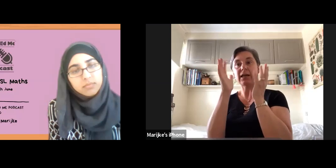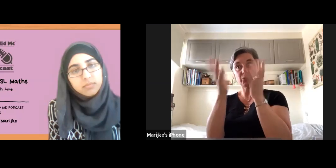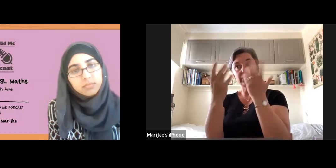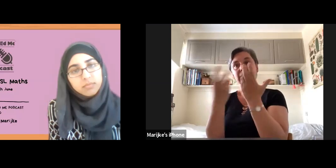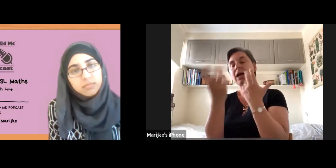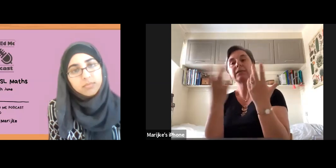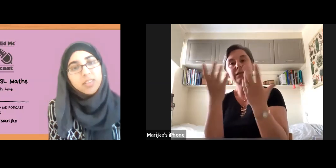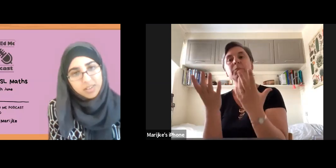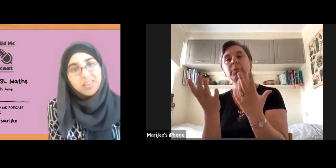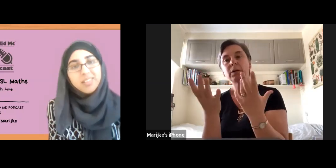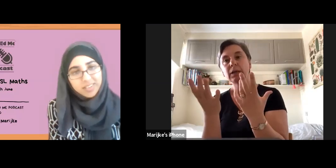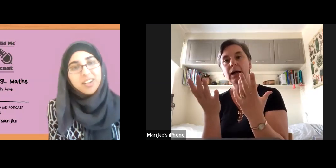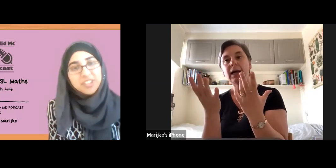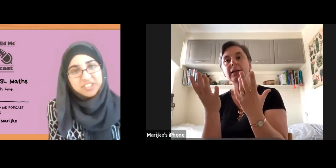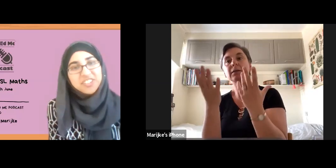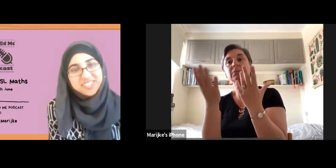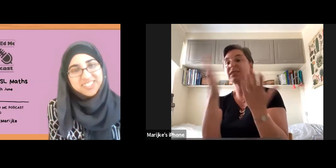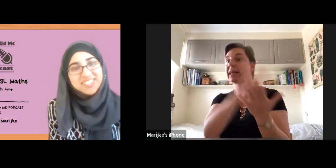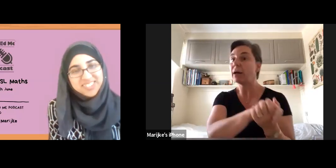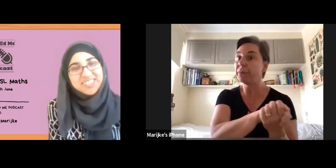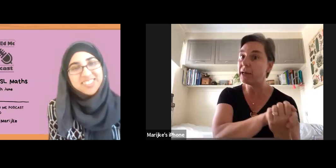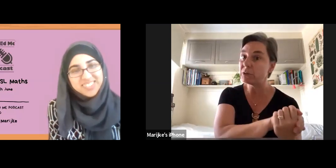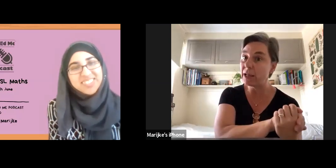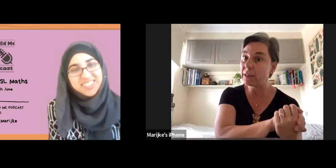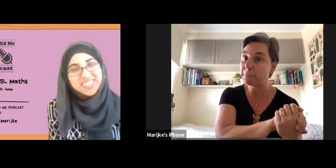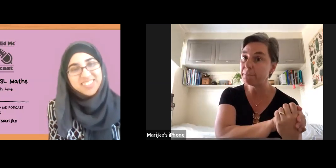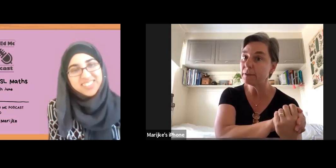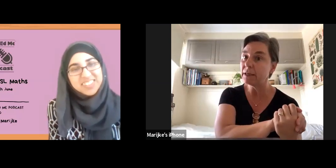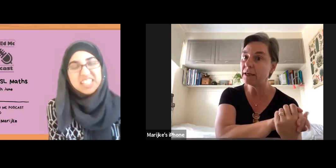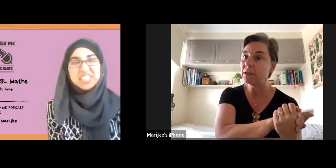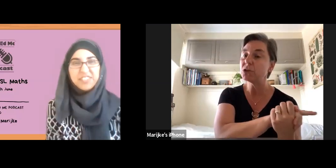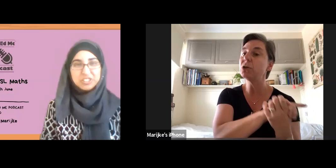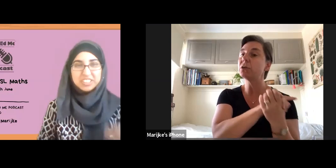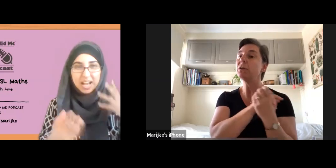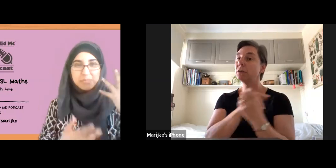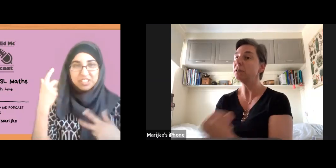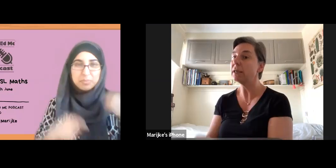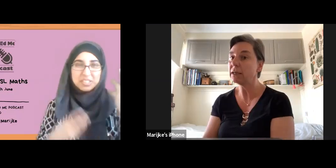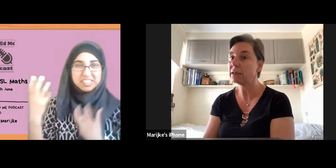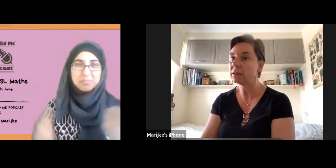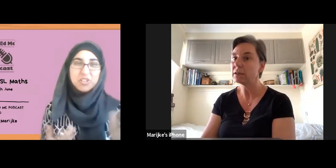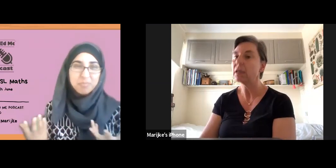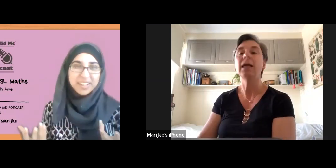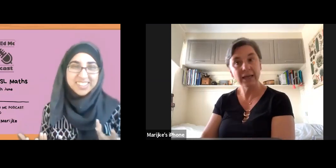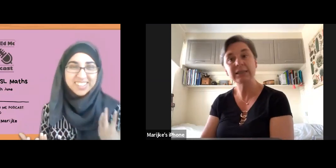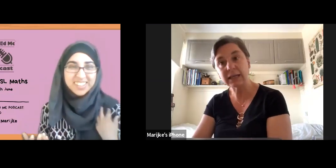actual sign symbol, and stick that on there as well. Yeah, that's difficult to capture though, because of the movement.